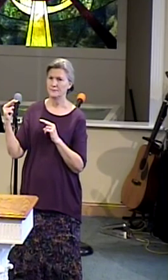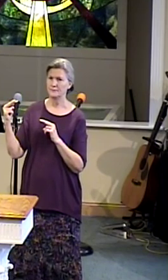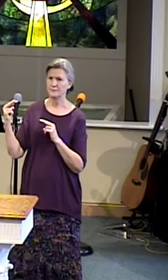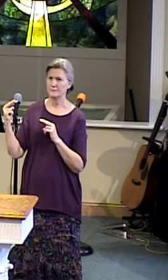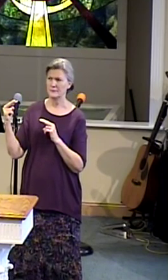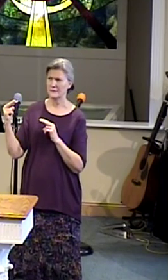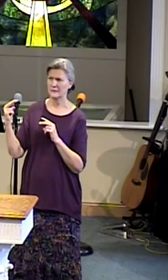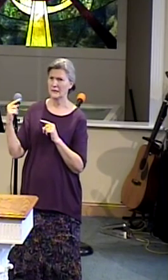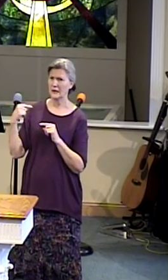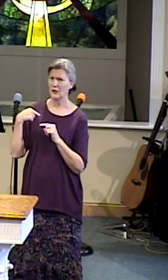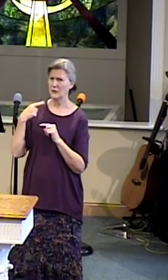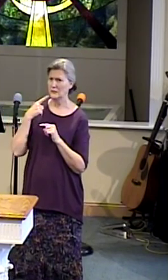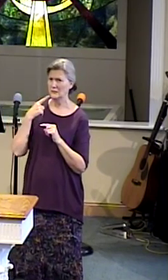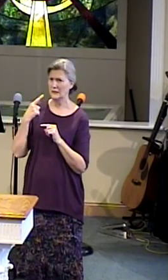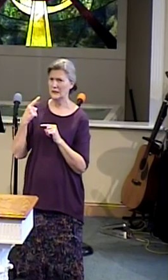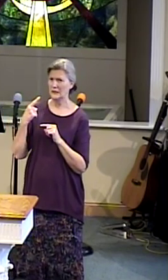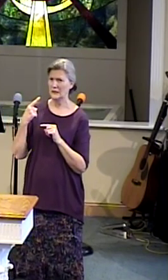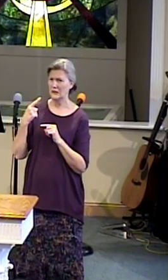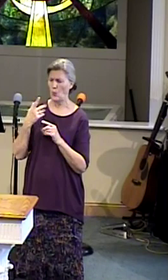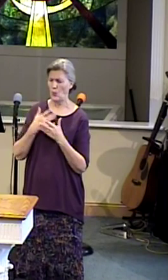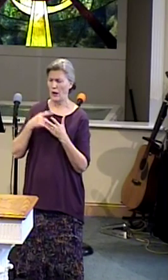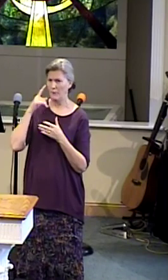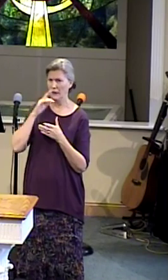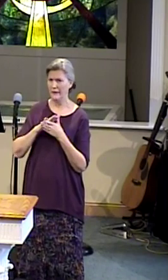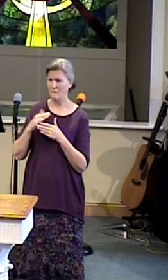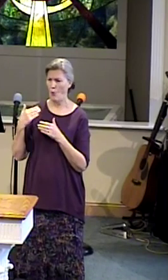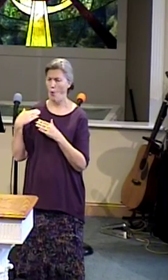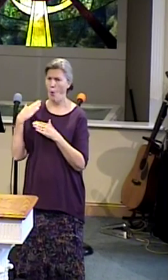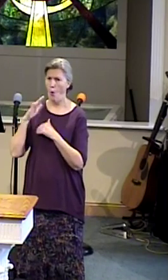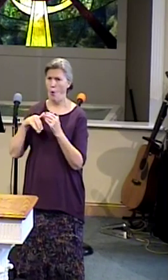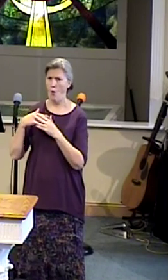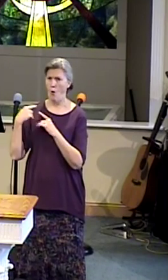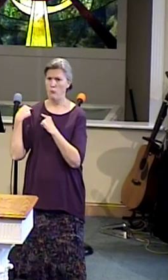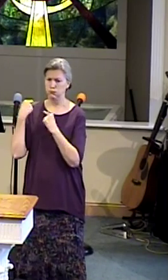Are you saying that what I've believed all my life?